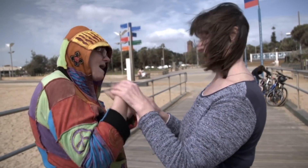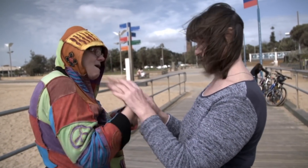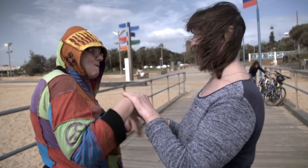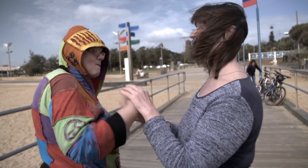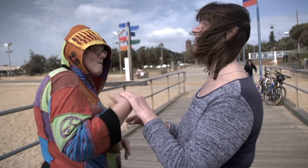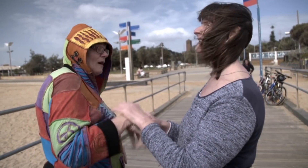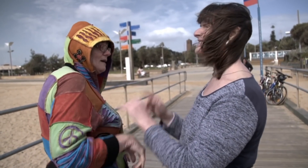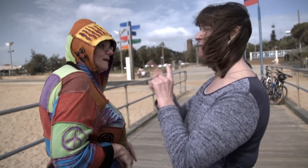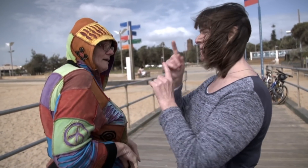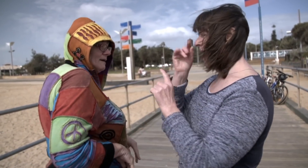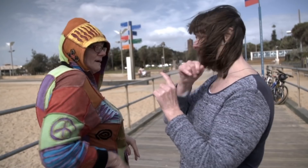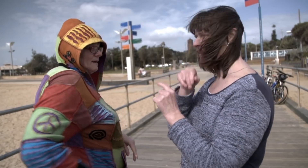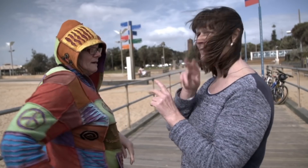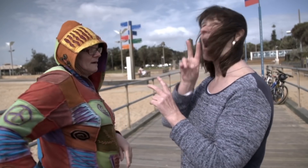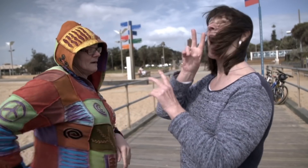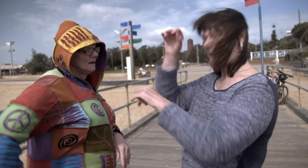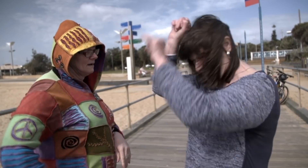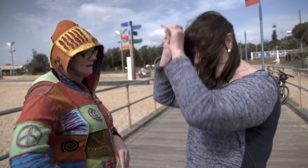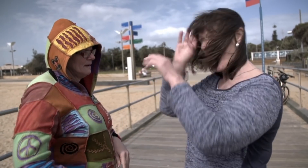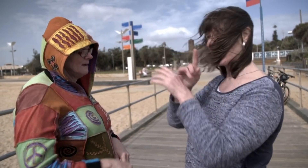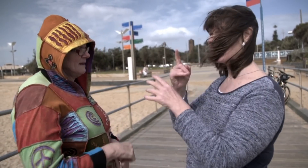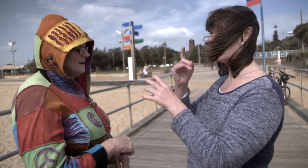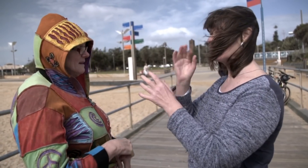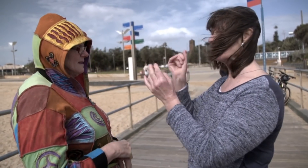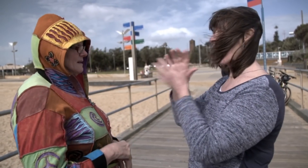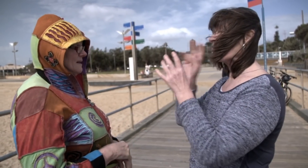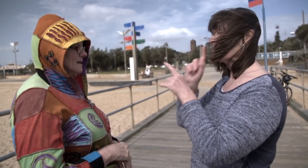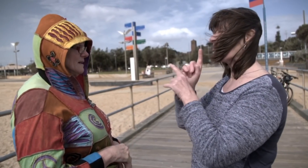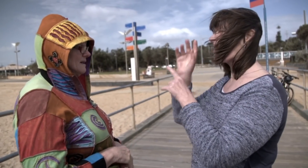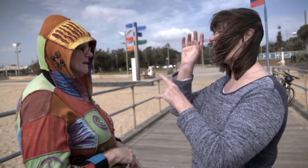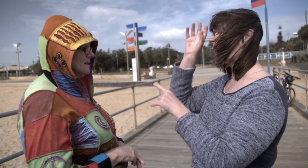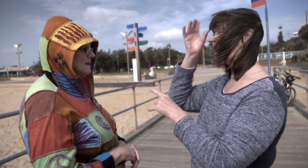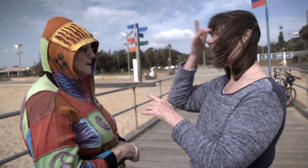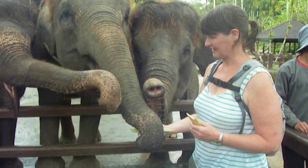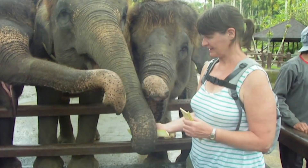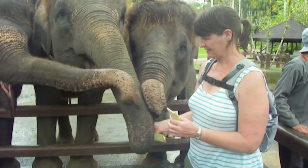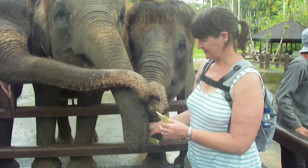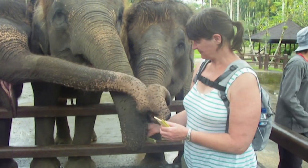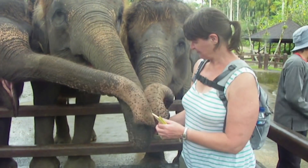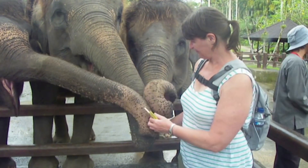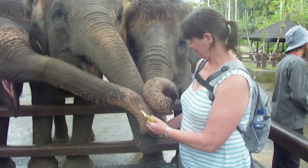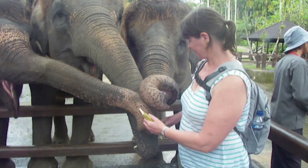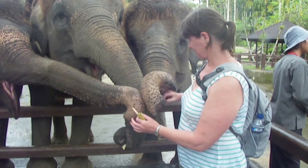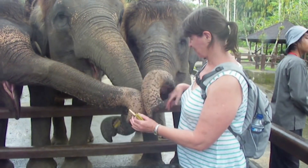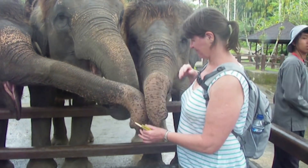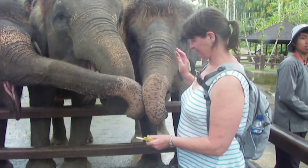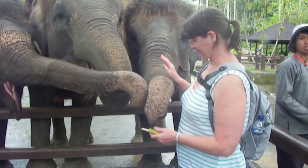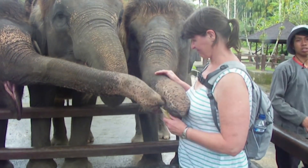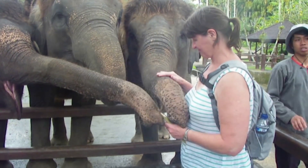together. It's been my dream for so many years to meet an elephant, and 4 years ago that finally happened, and that